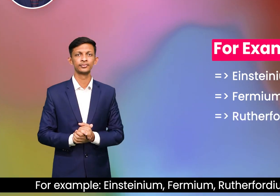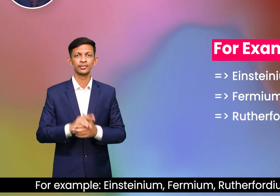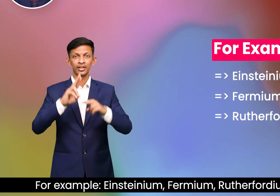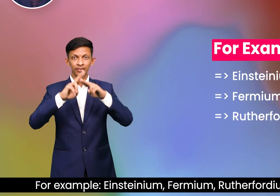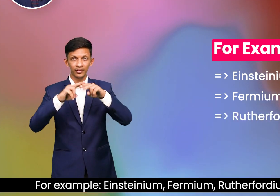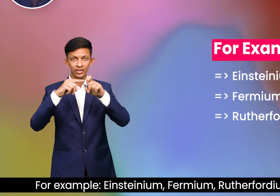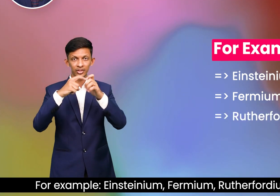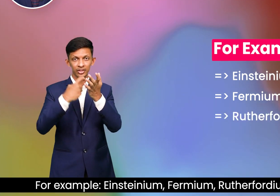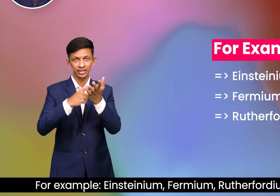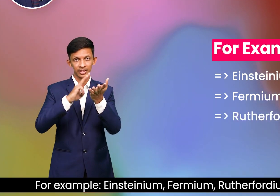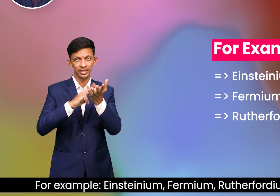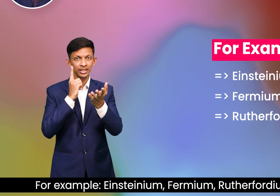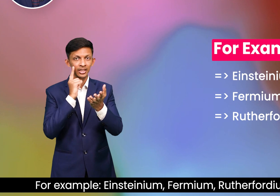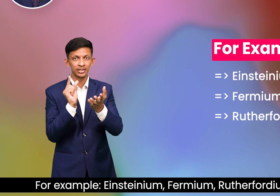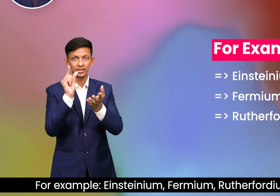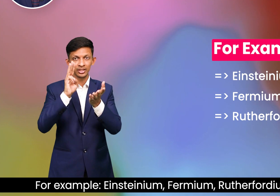Rutherfordium,